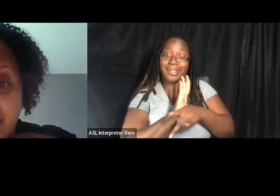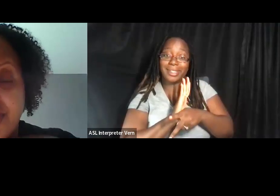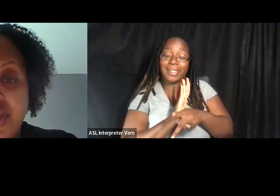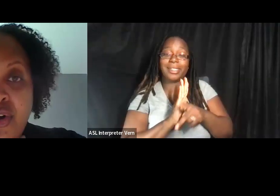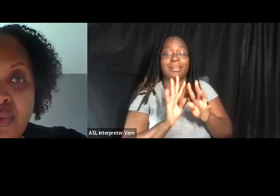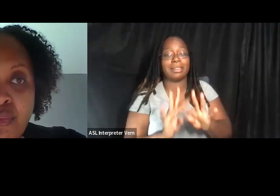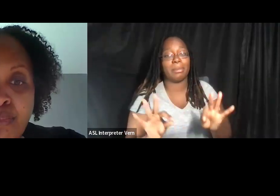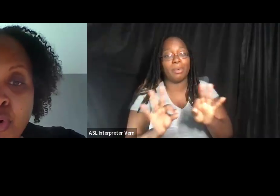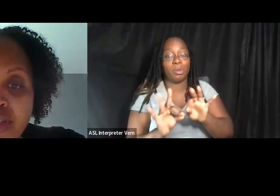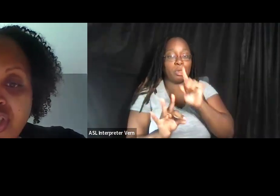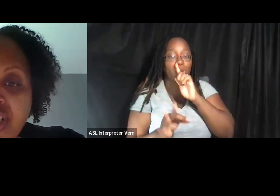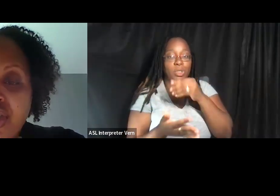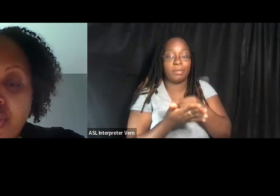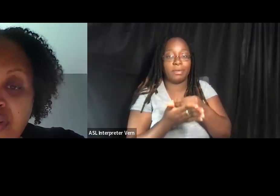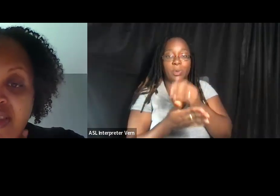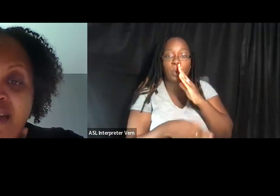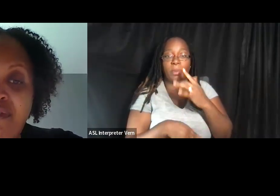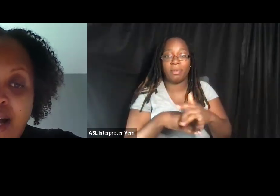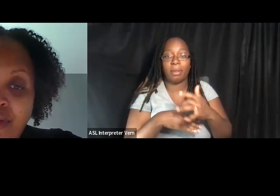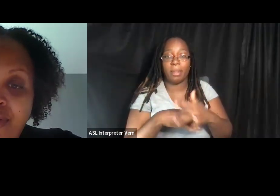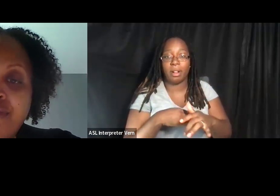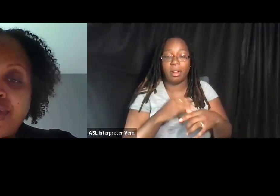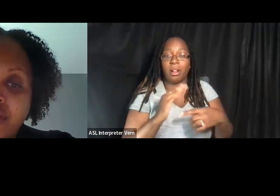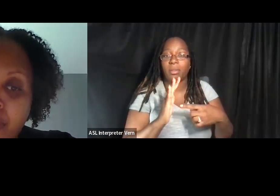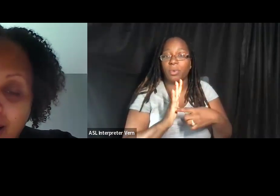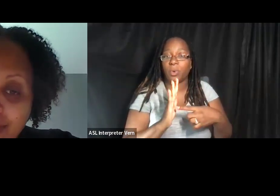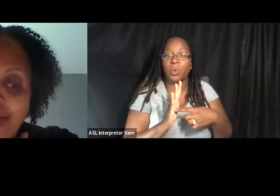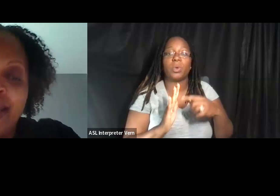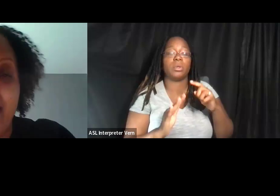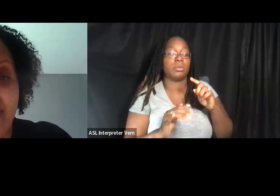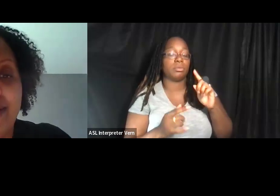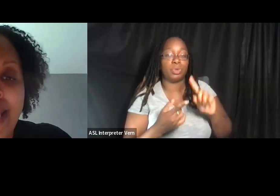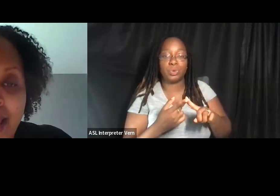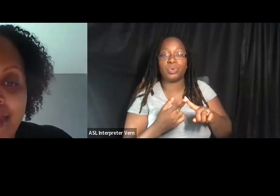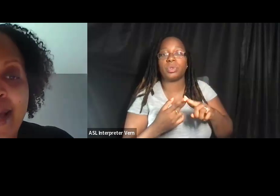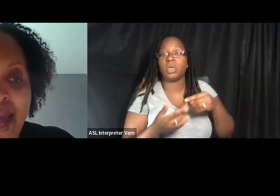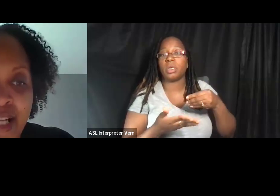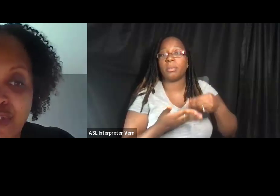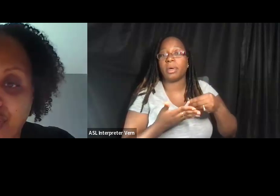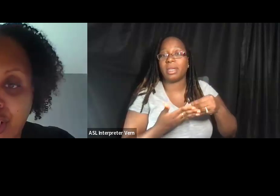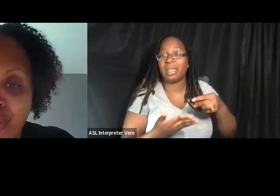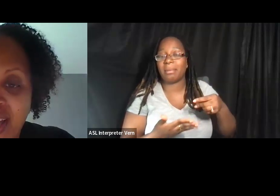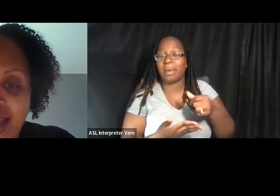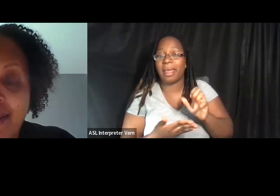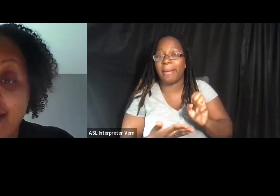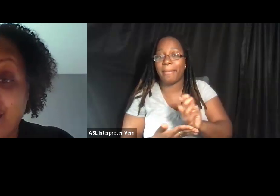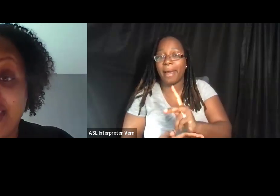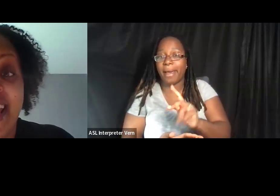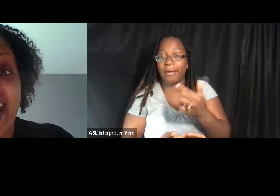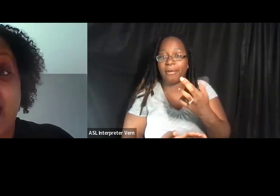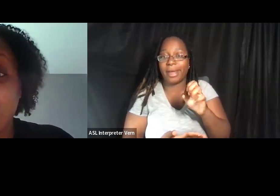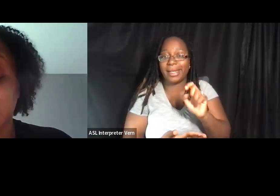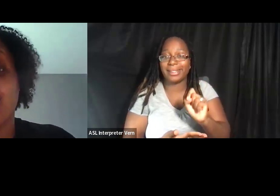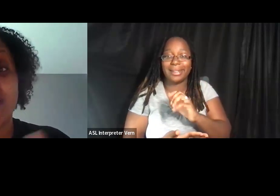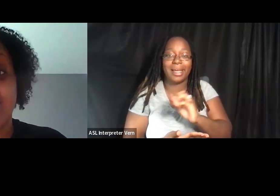grants. So boards should ensure that they follow the reserve policy and maintain that cash flow and